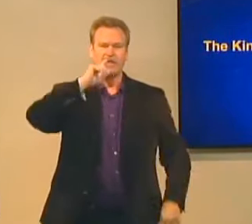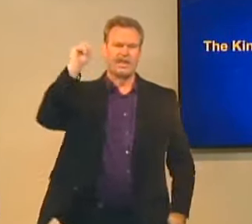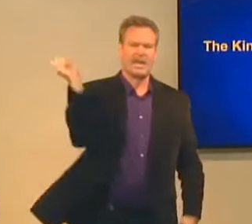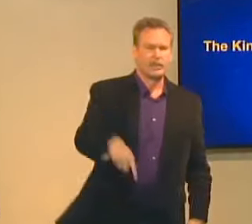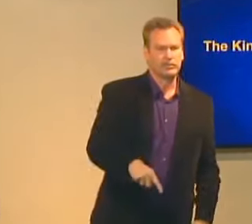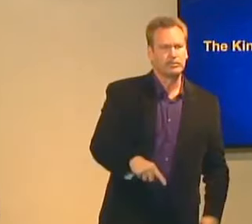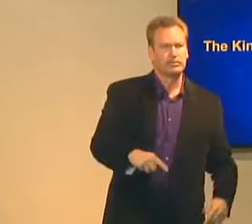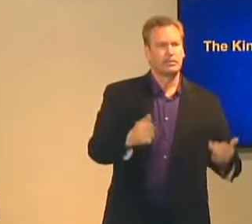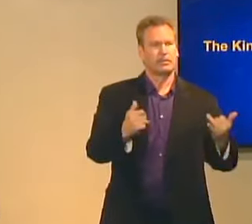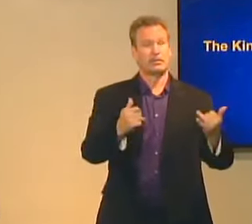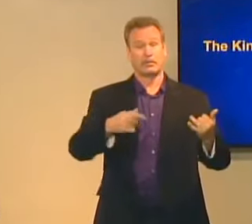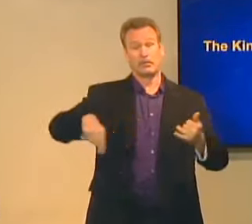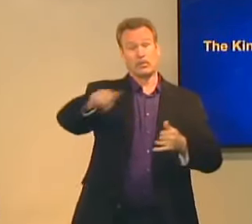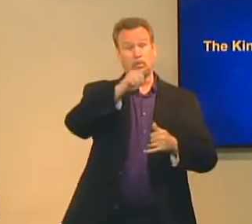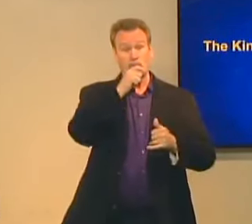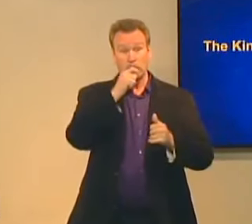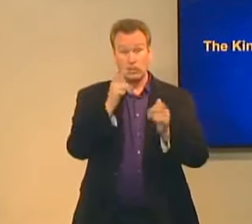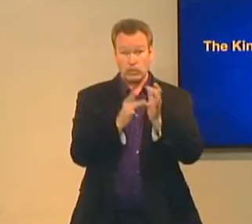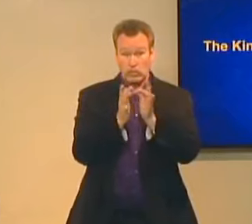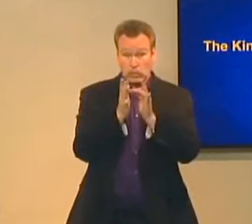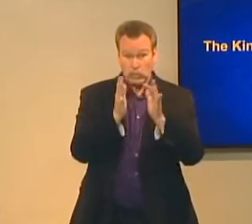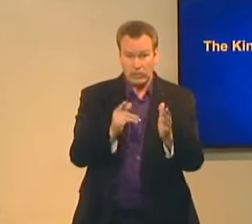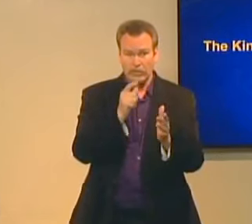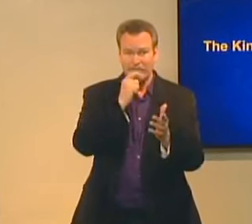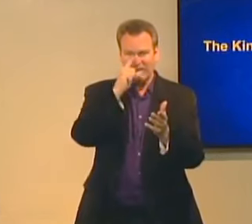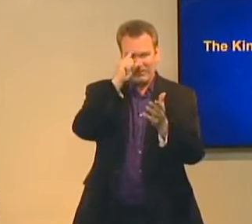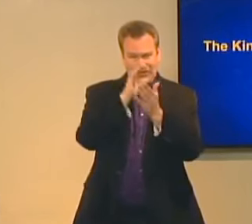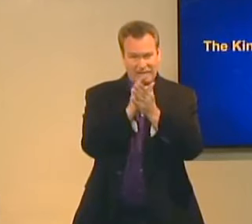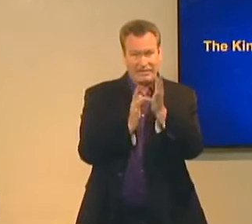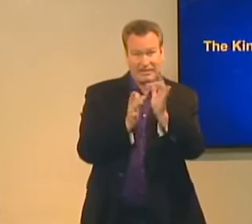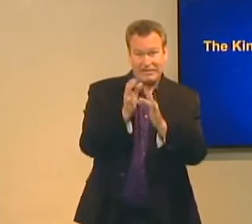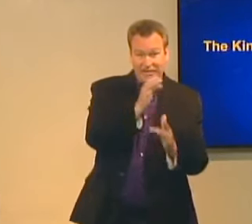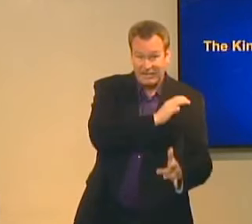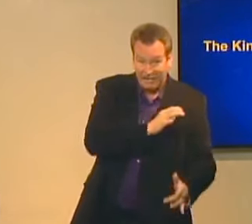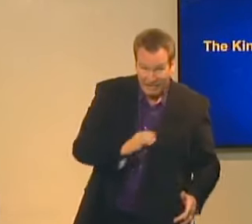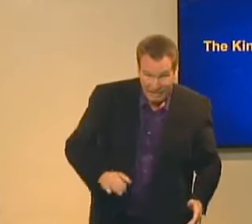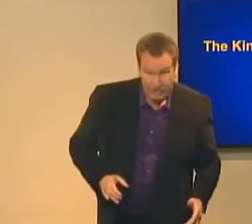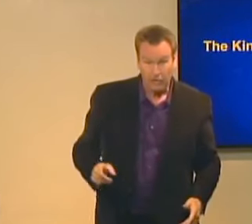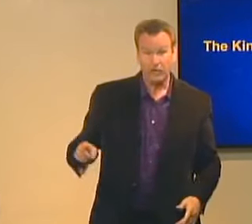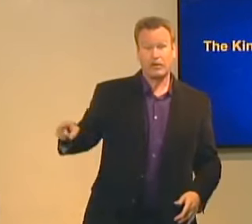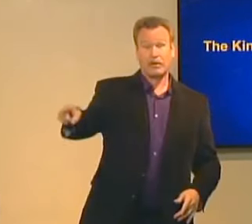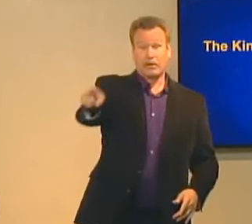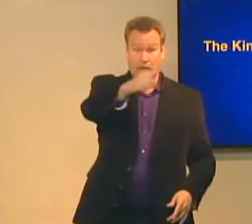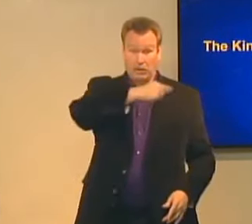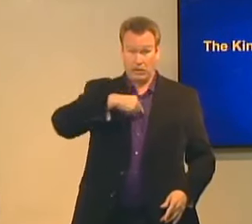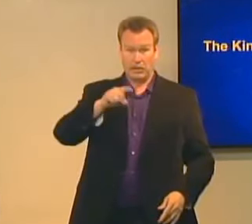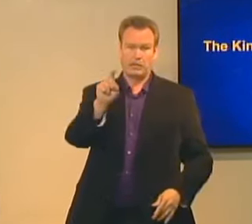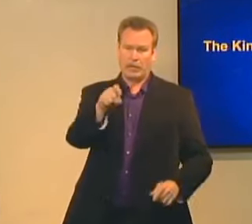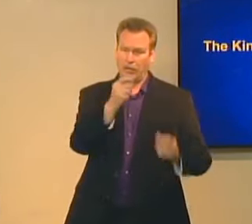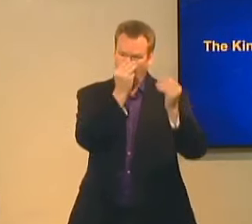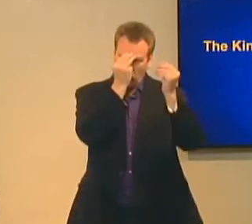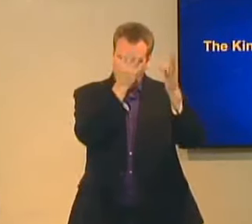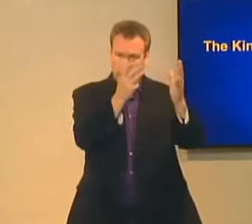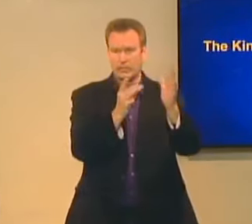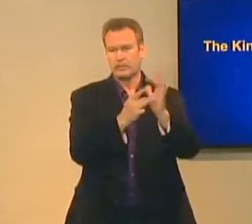additionally there are some commands that Jesus commissions his followers to do for those who believe in Jesus Christ all of us we have a